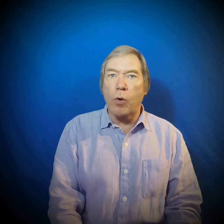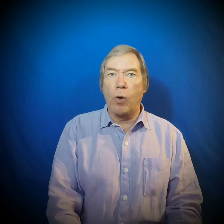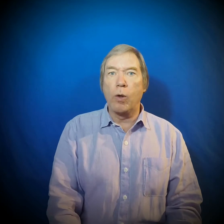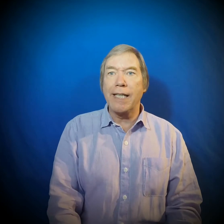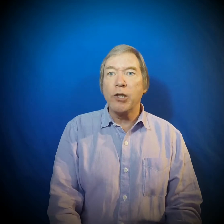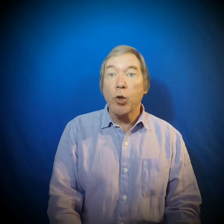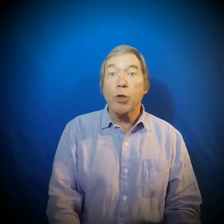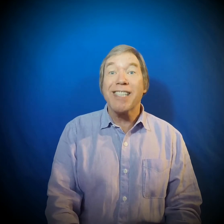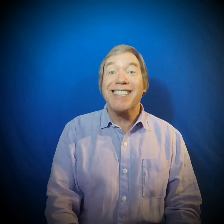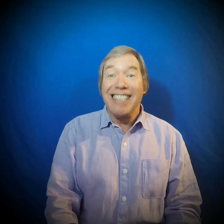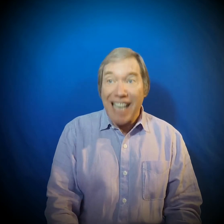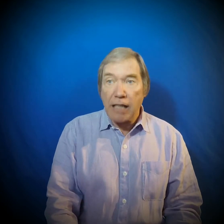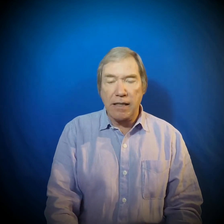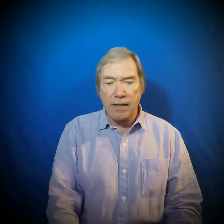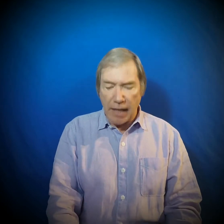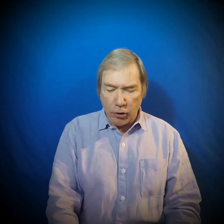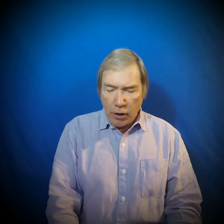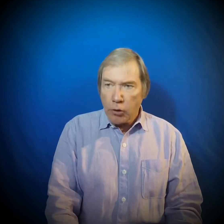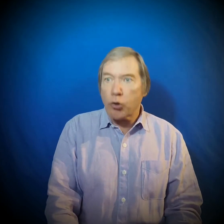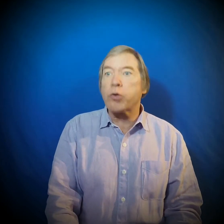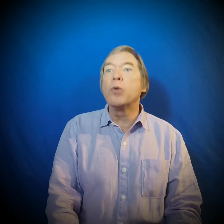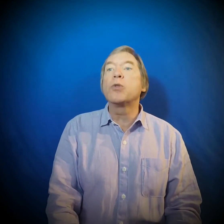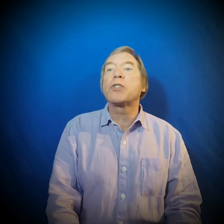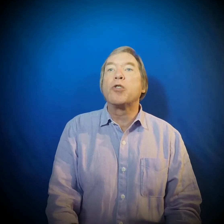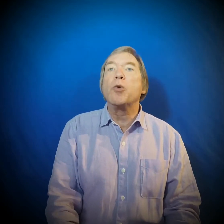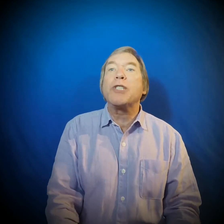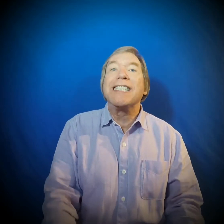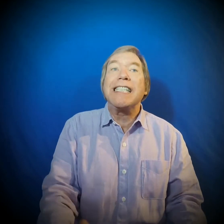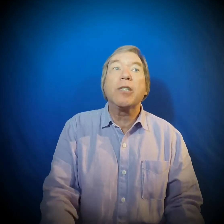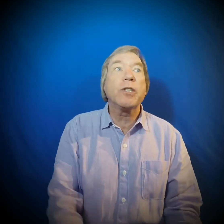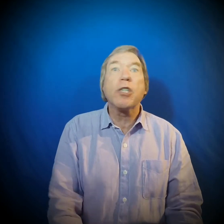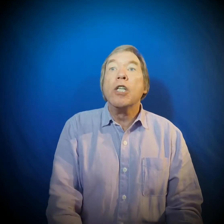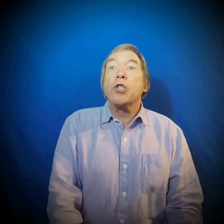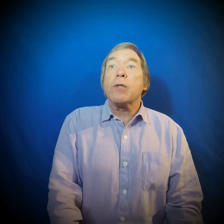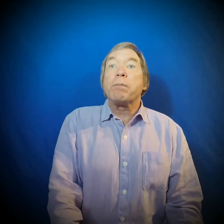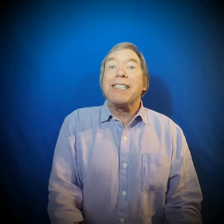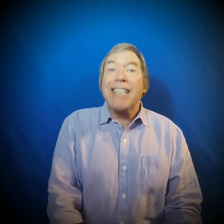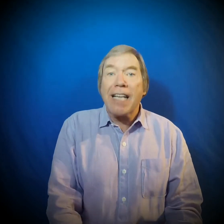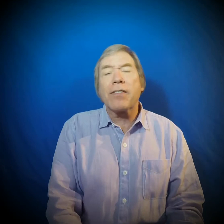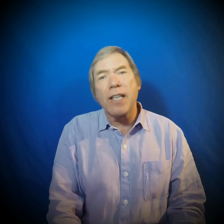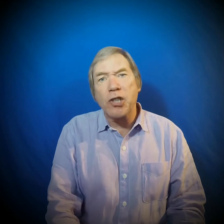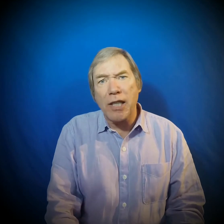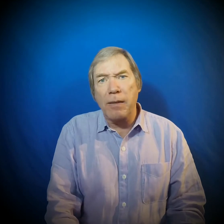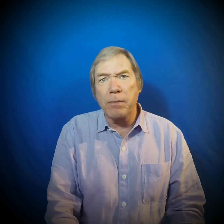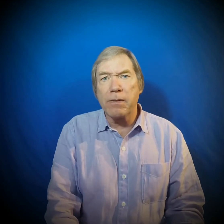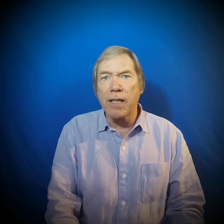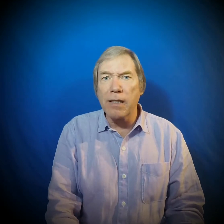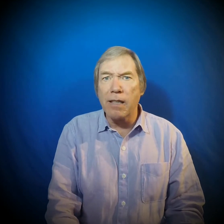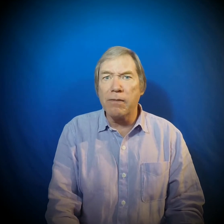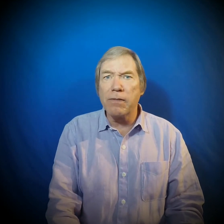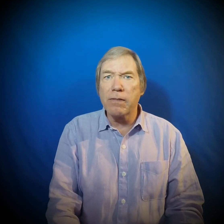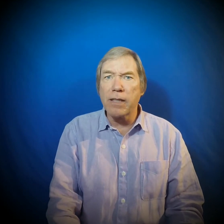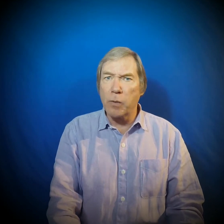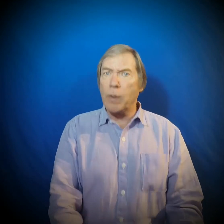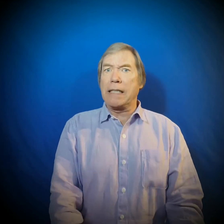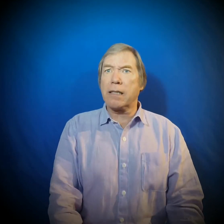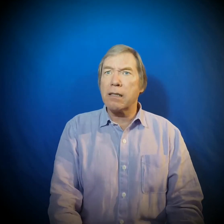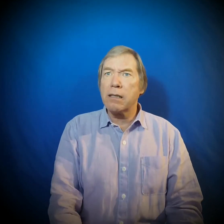all and uses none in that true use indeed which should bedeck thy shape, thy love, thy wit.